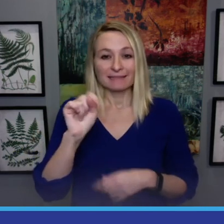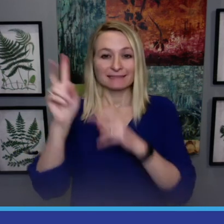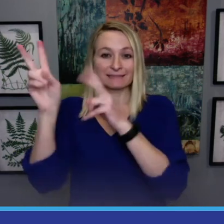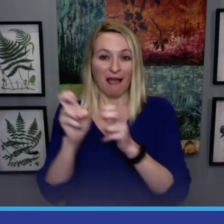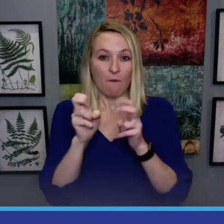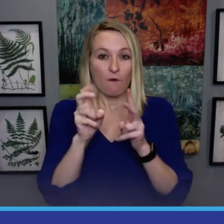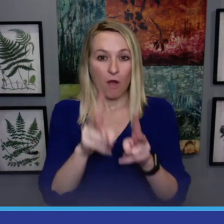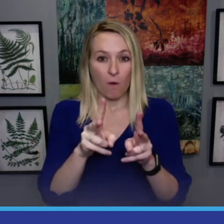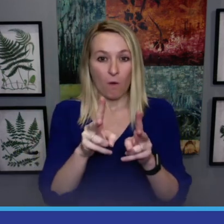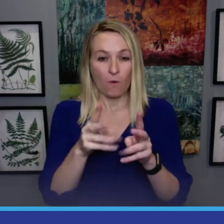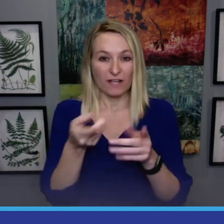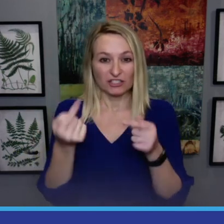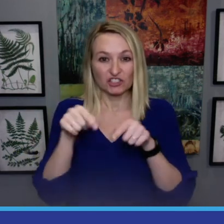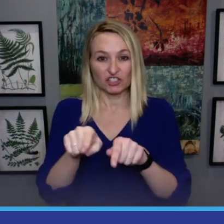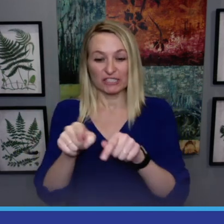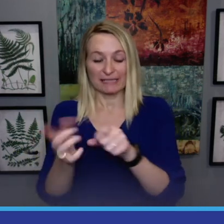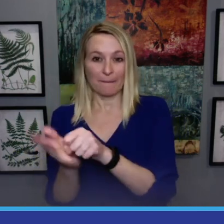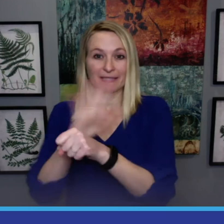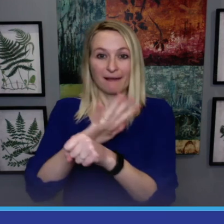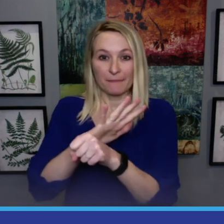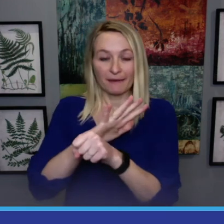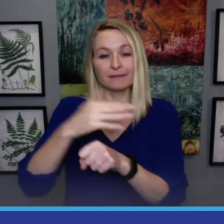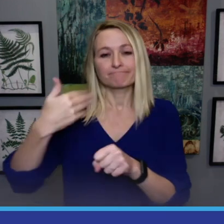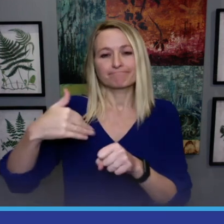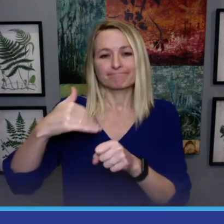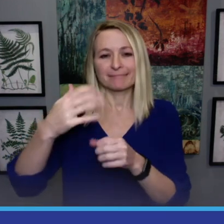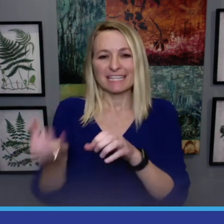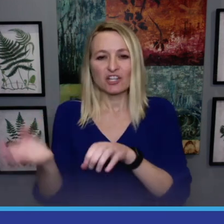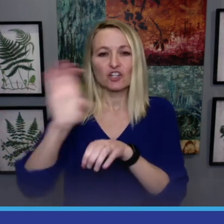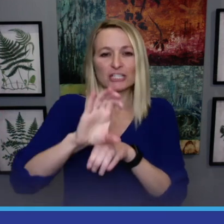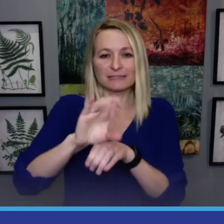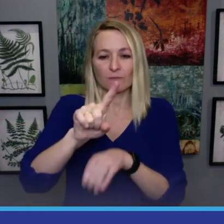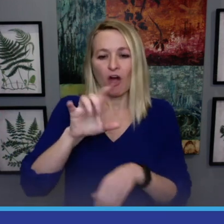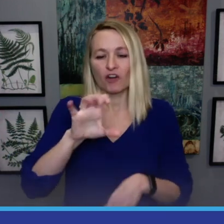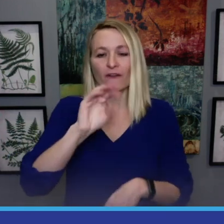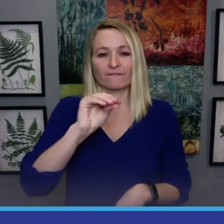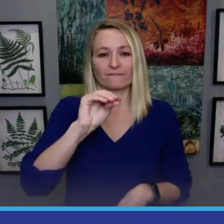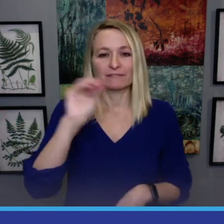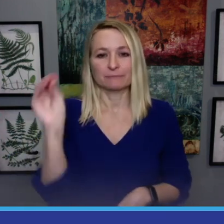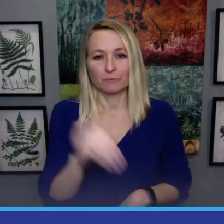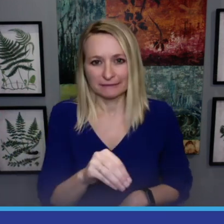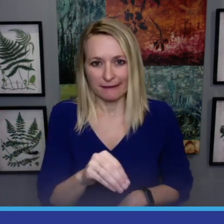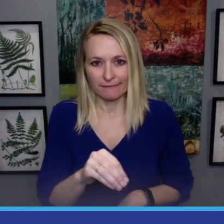Podcast downloads. During the pandemic, have increased 150%.